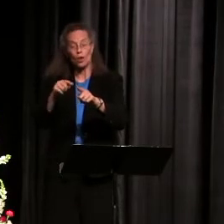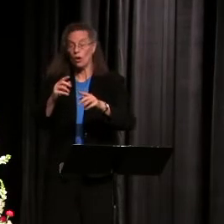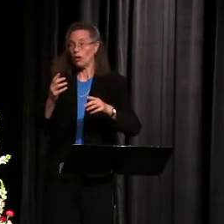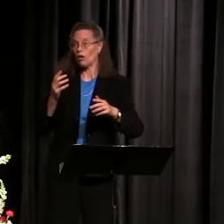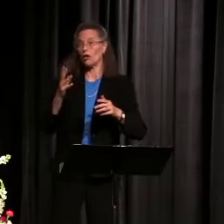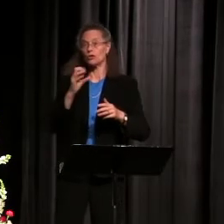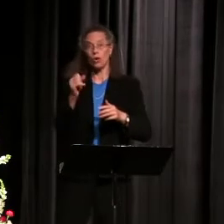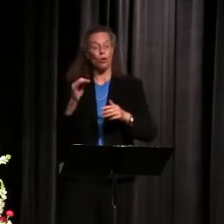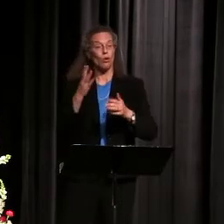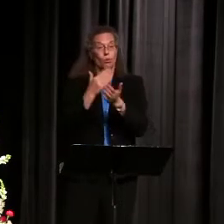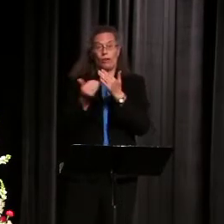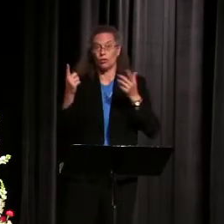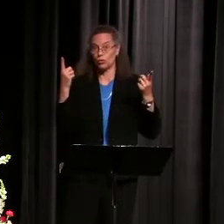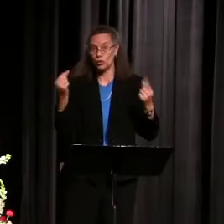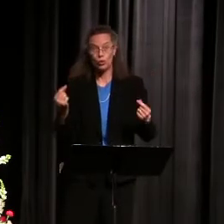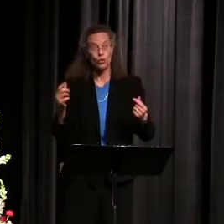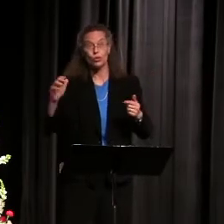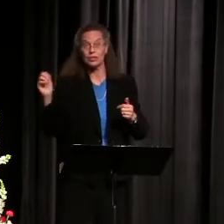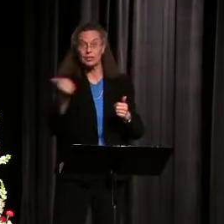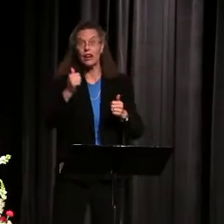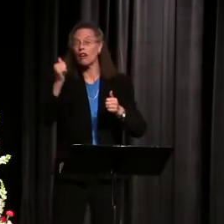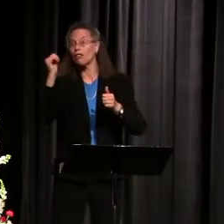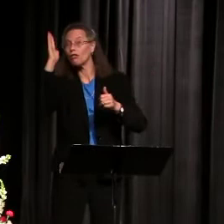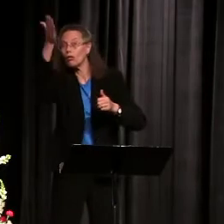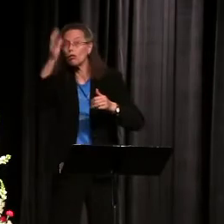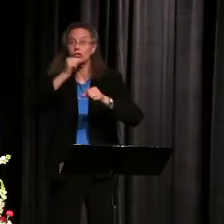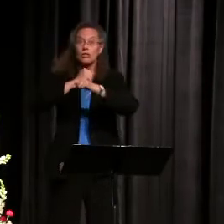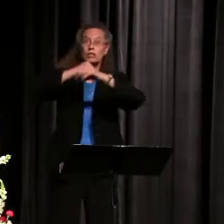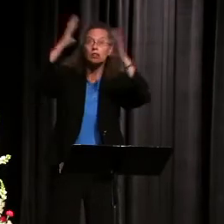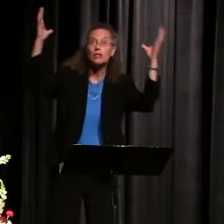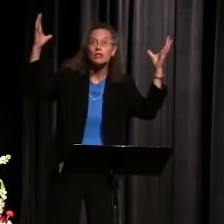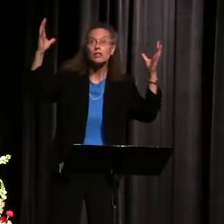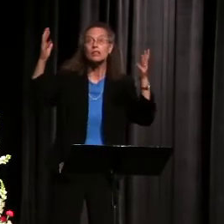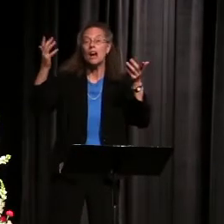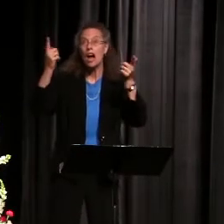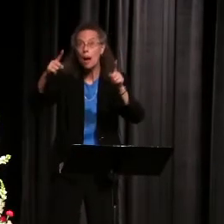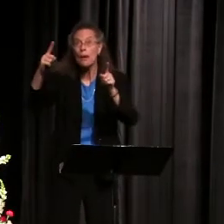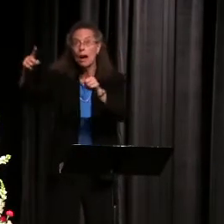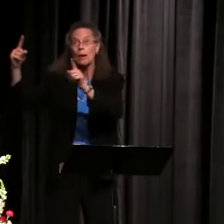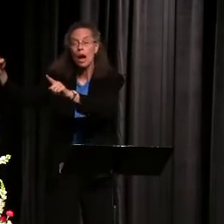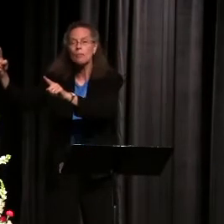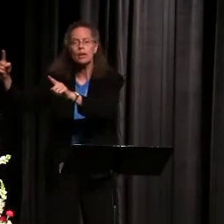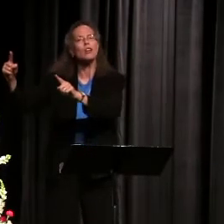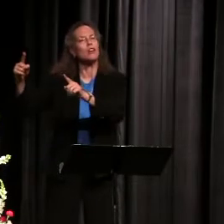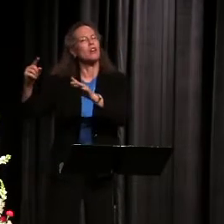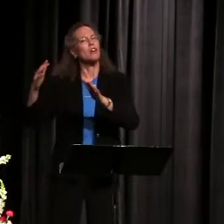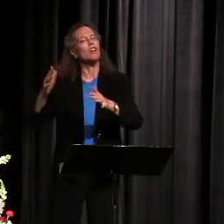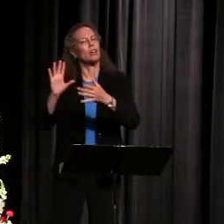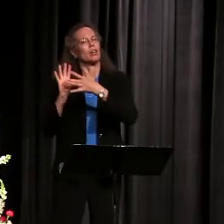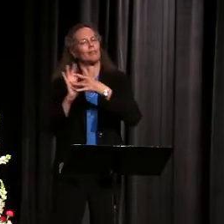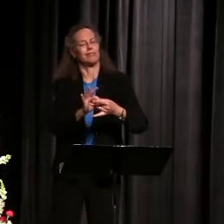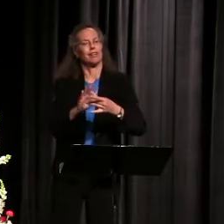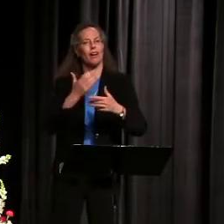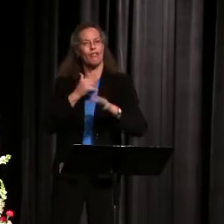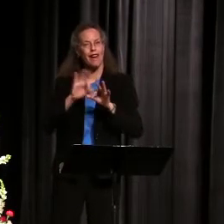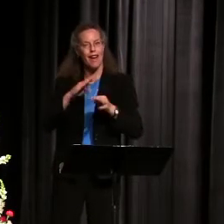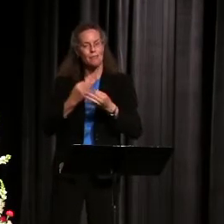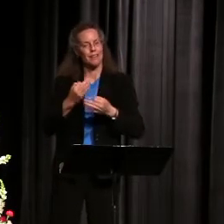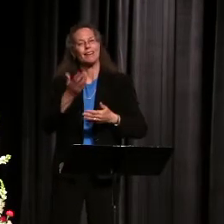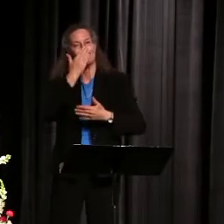go and whatever you do, you are part of our family. Thank you for making us all proud to be Raiders.